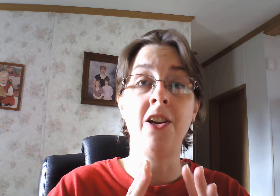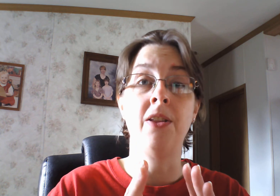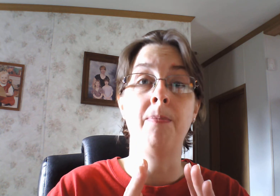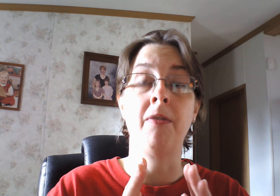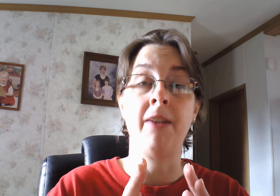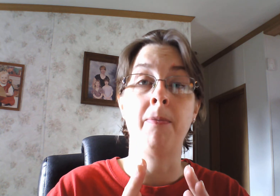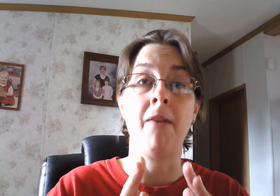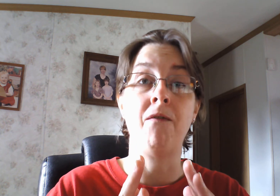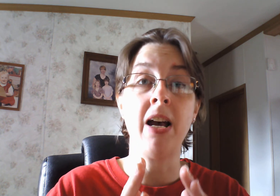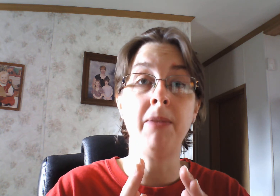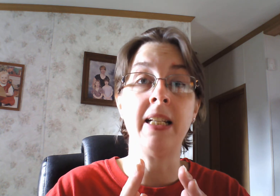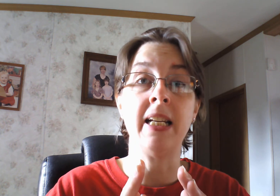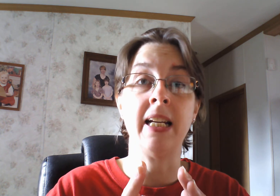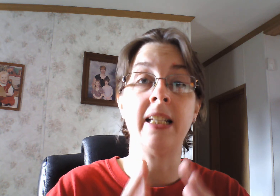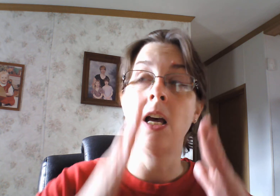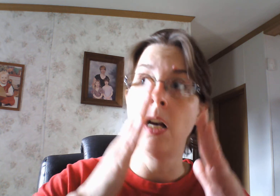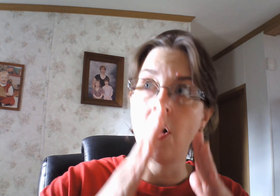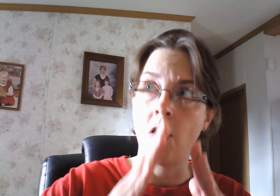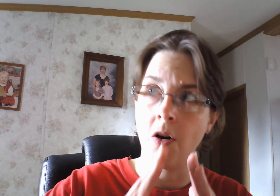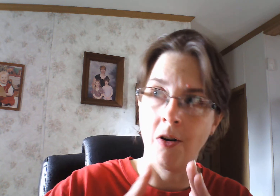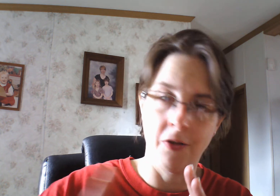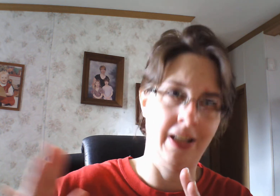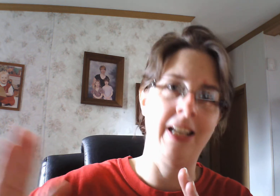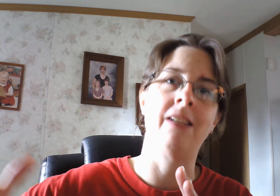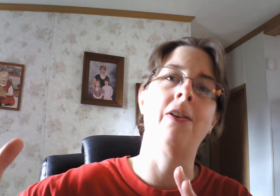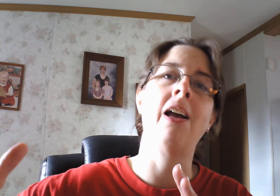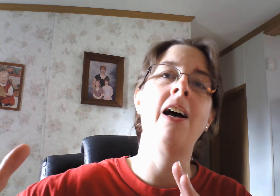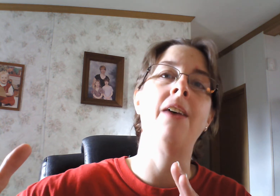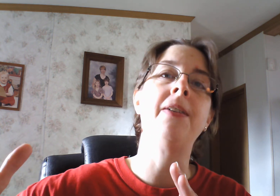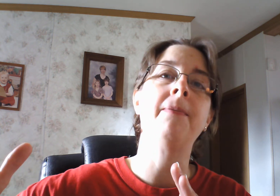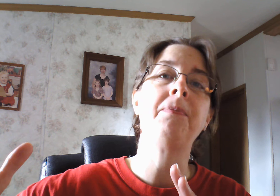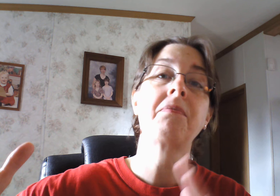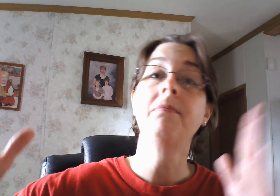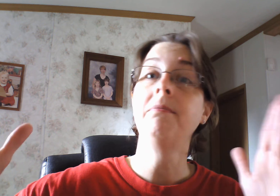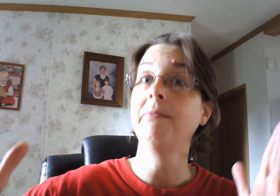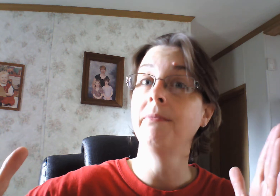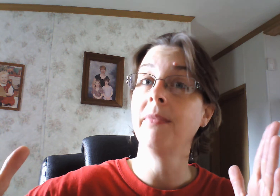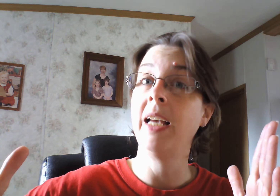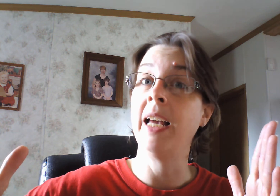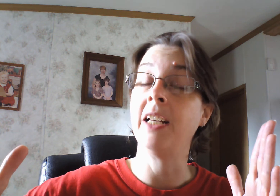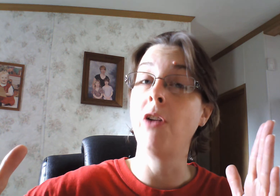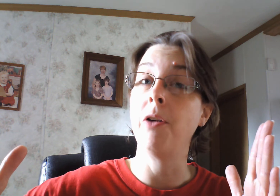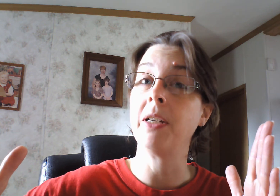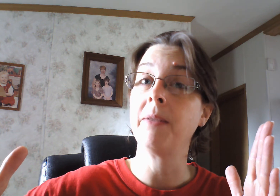that you provided for my family's needs all the days of our lives. And it grows.